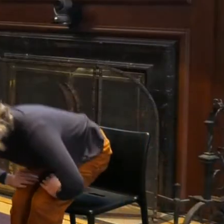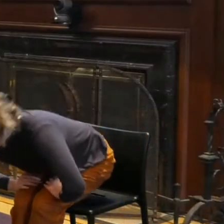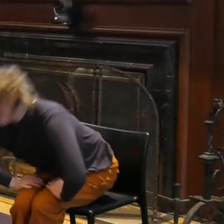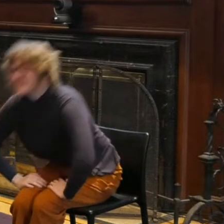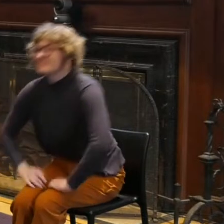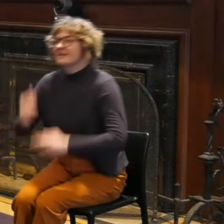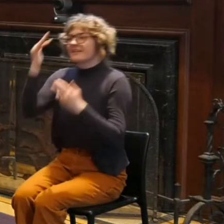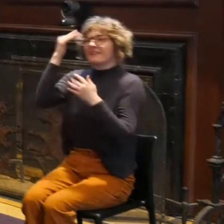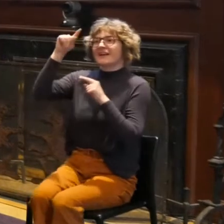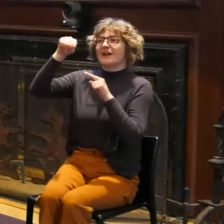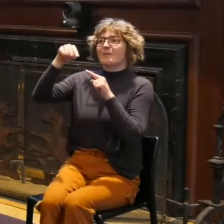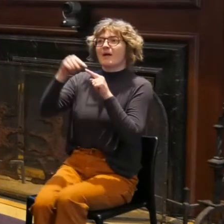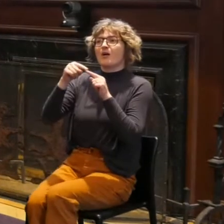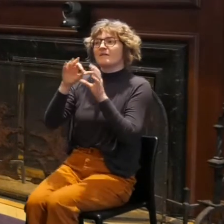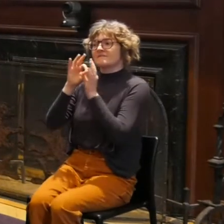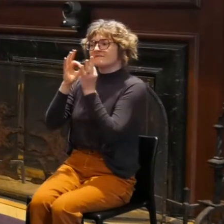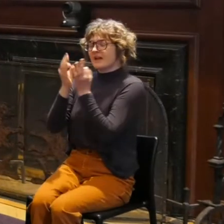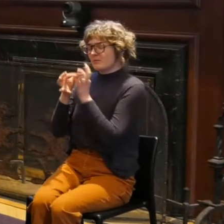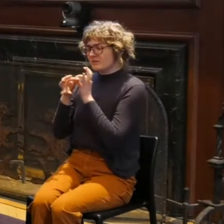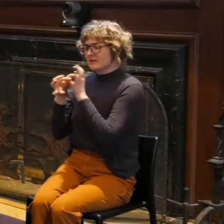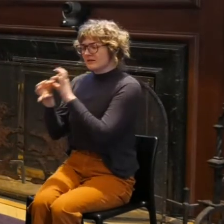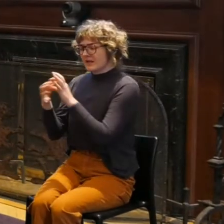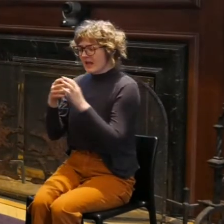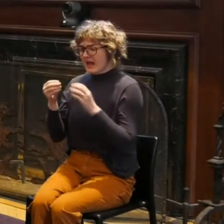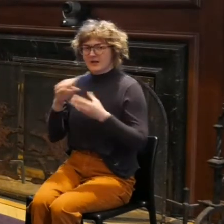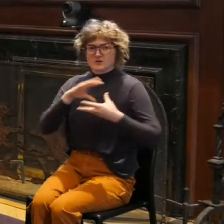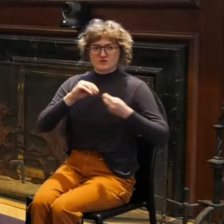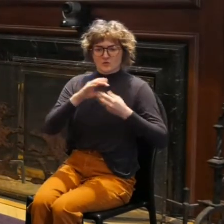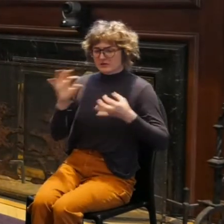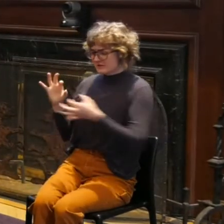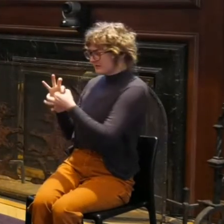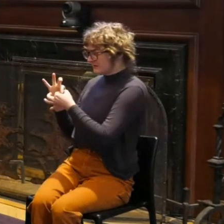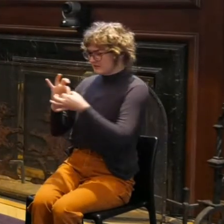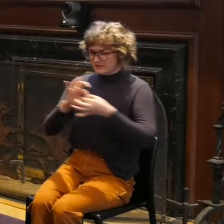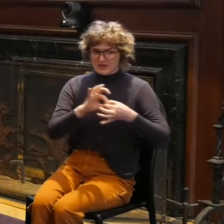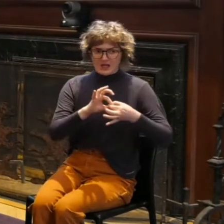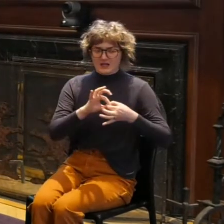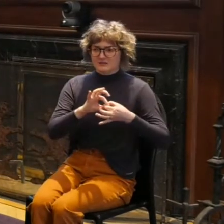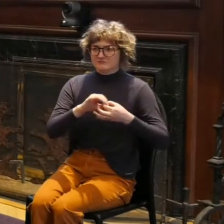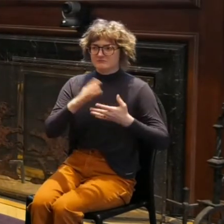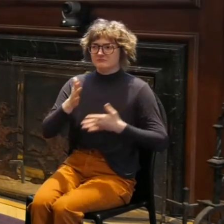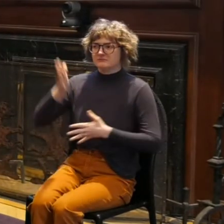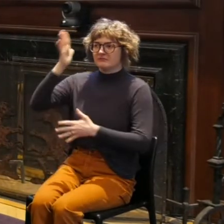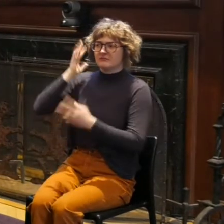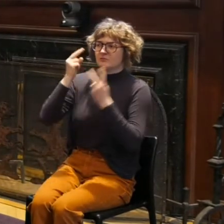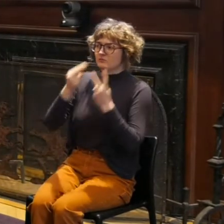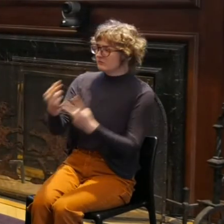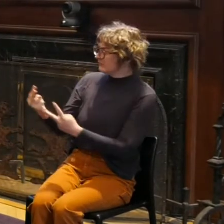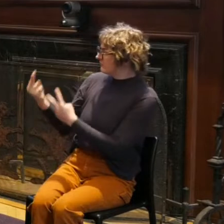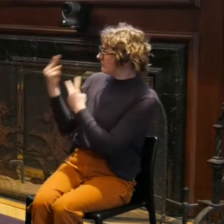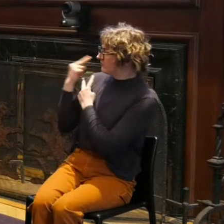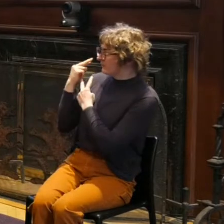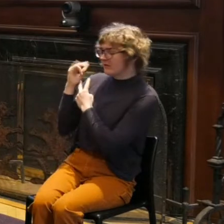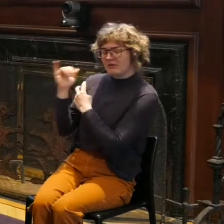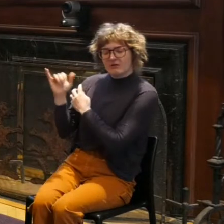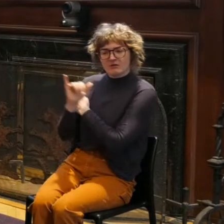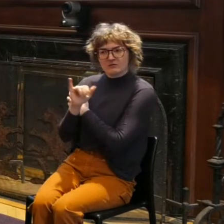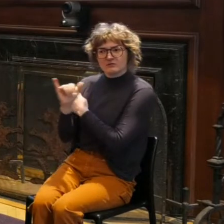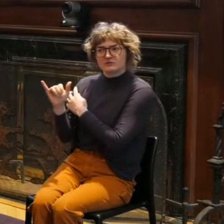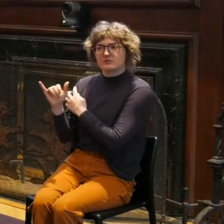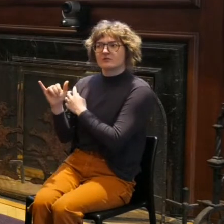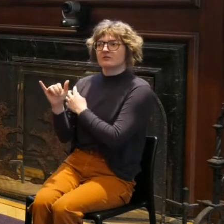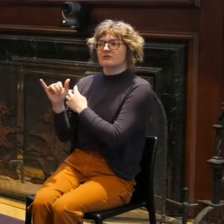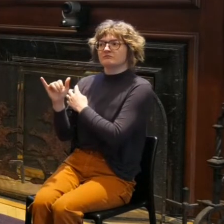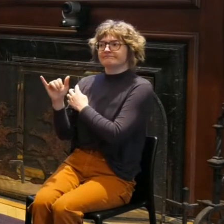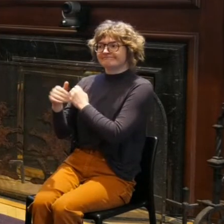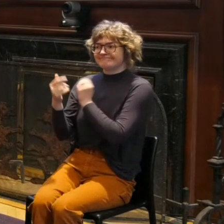Still thinking in terms of family and stories and reckonings with the past. We all know